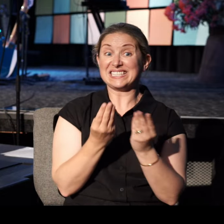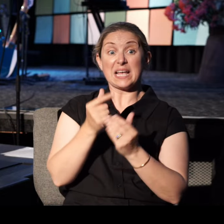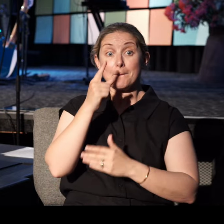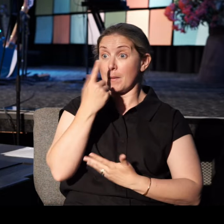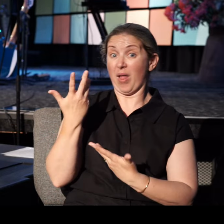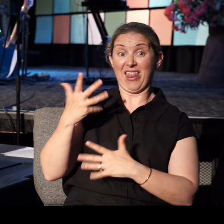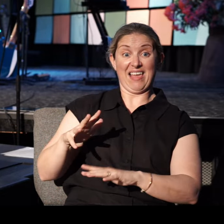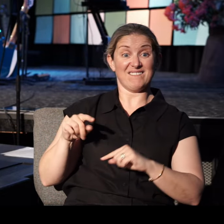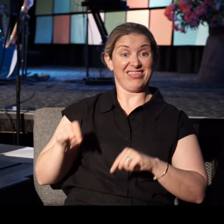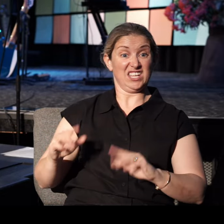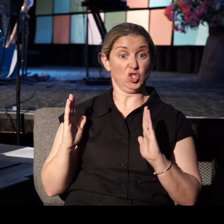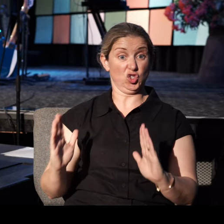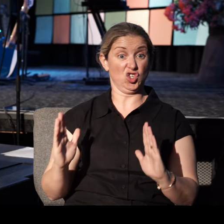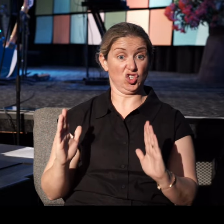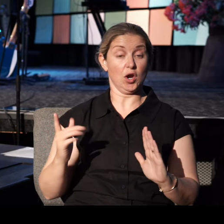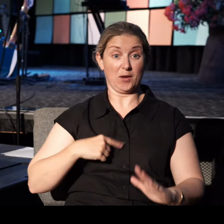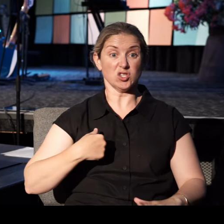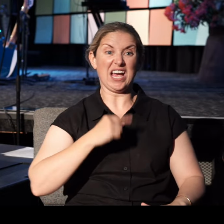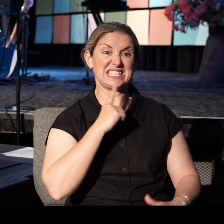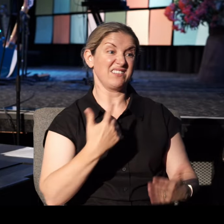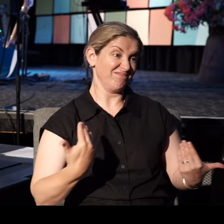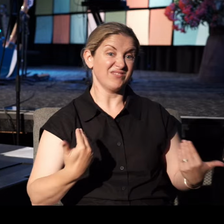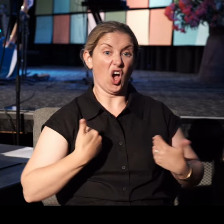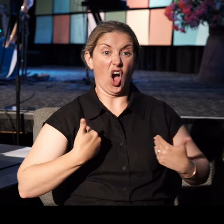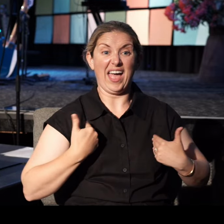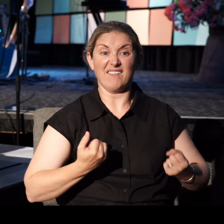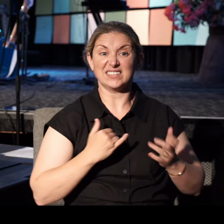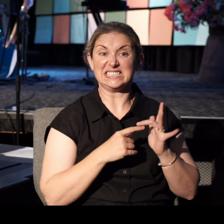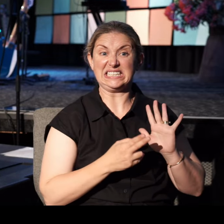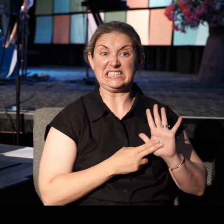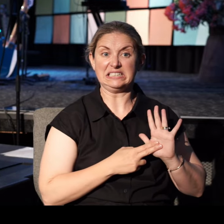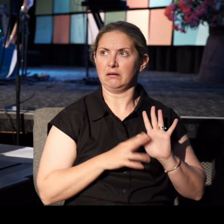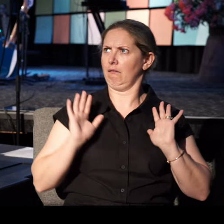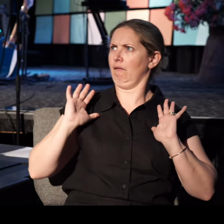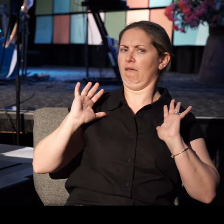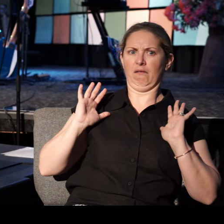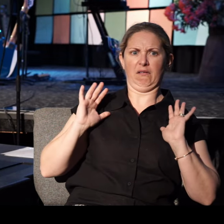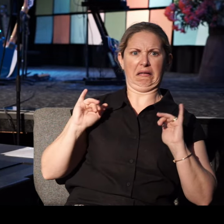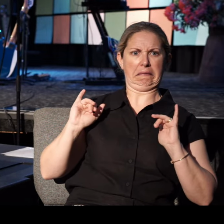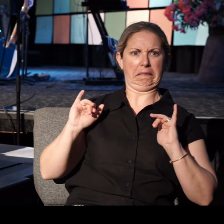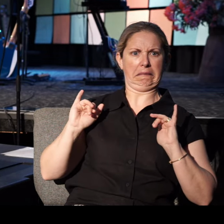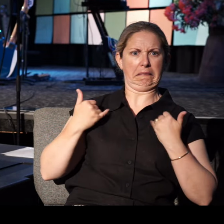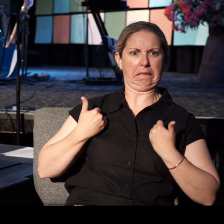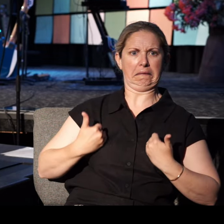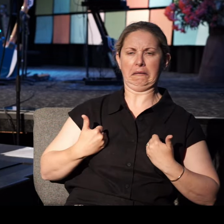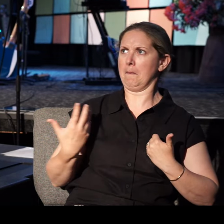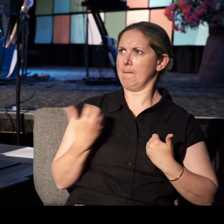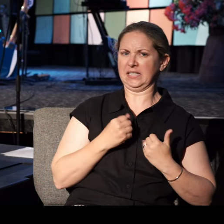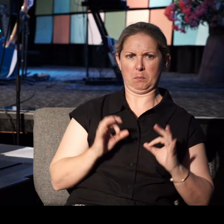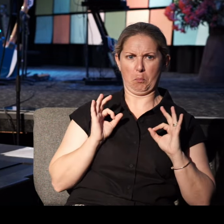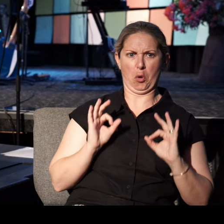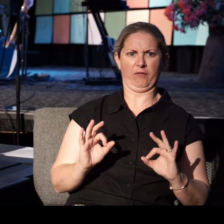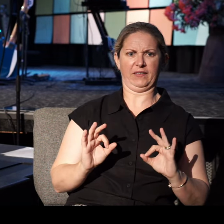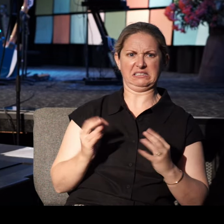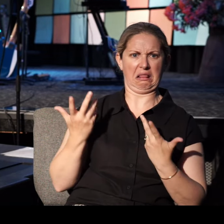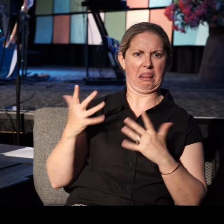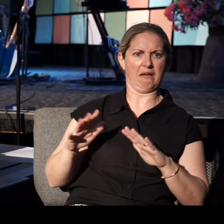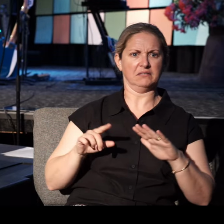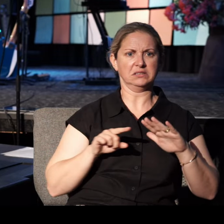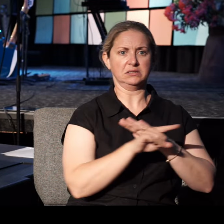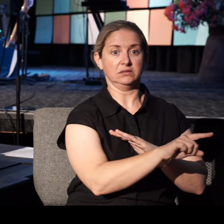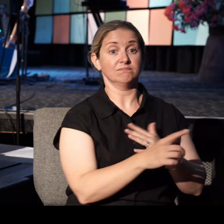leaving church because I admitted that I was a sinner. I sin. And they believed in sinless perfectionism and so left. So it's alive and